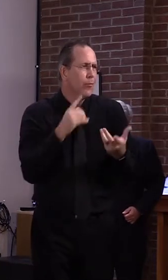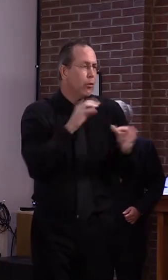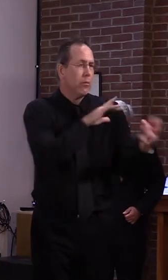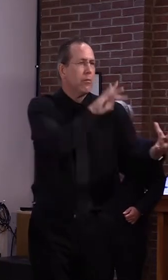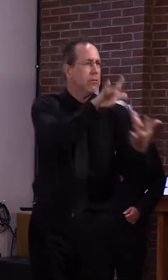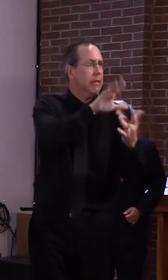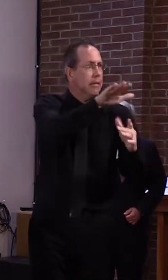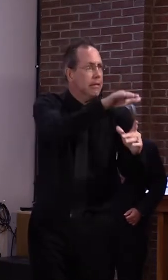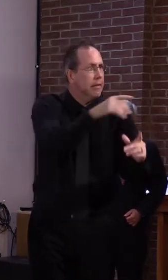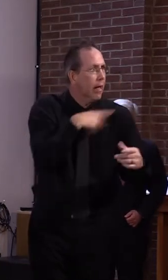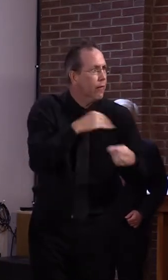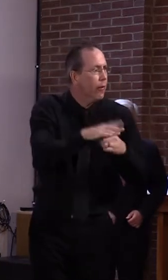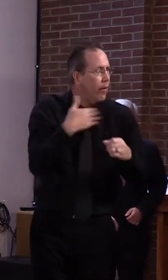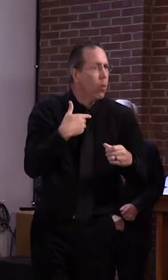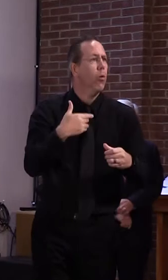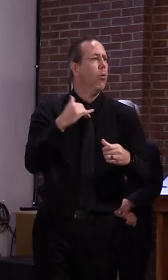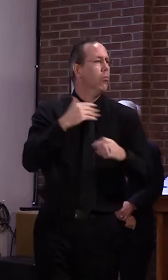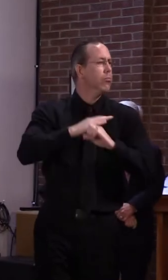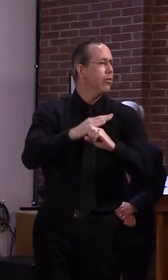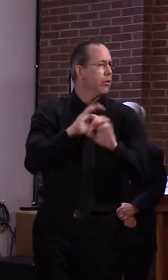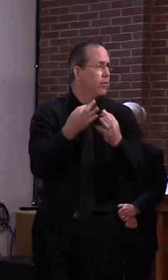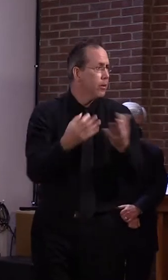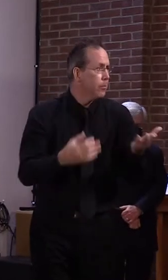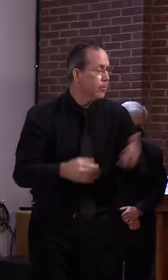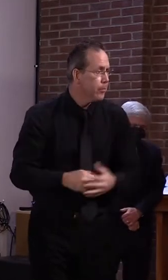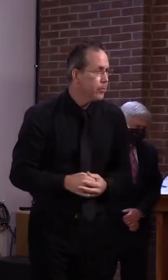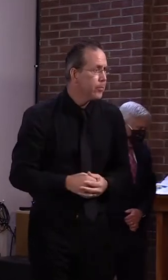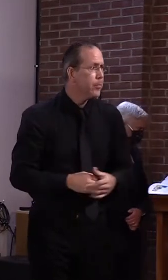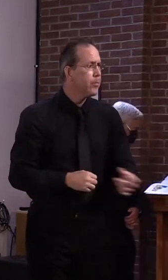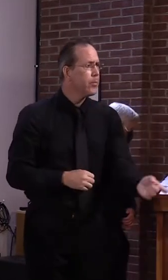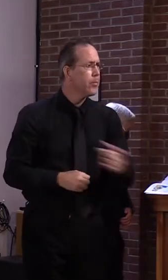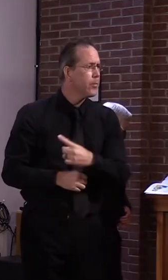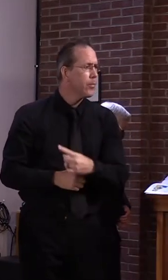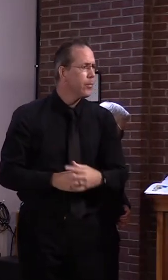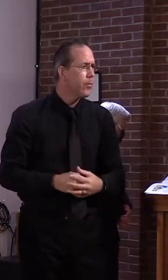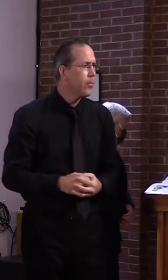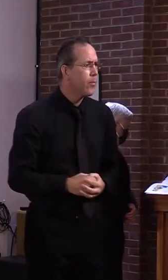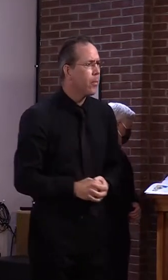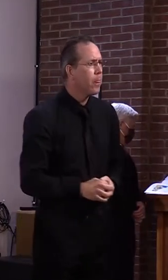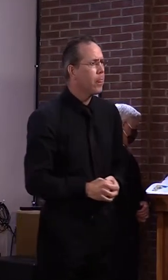All right, moving to the phones, we'll start with April, Burlington Free Press.